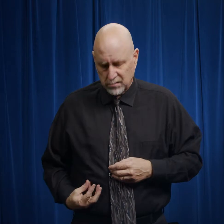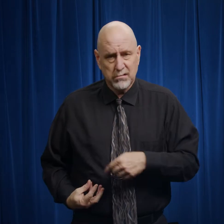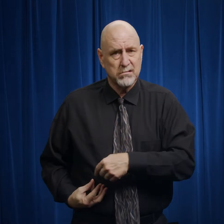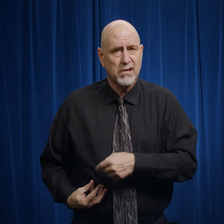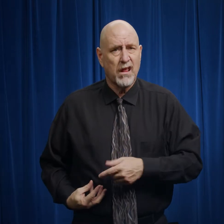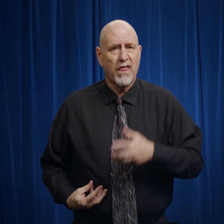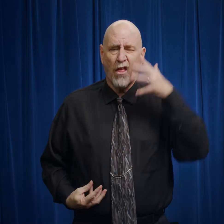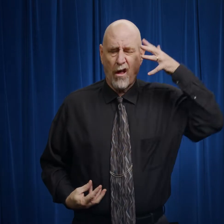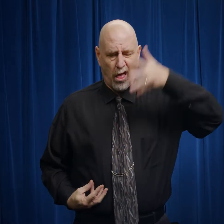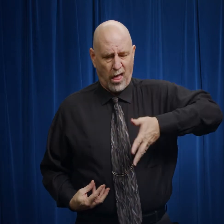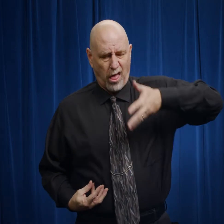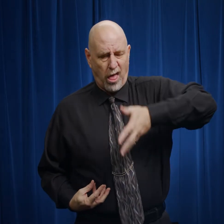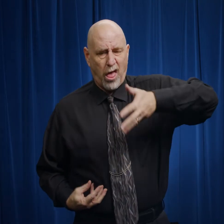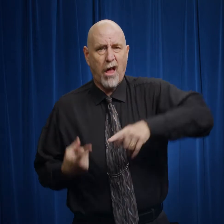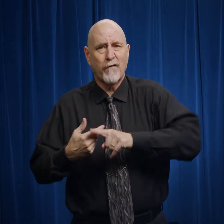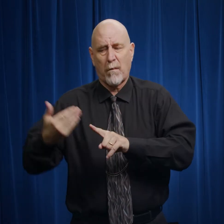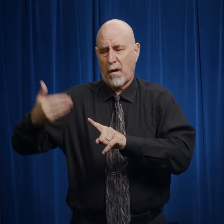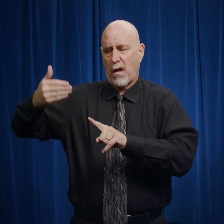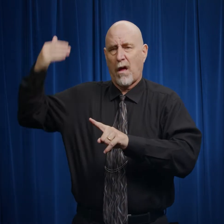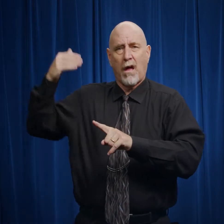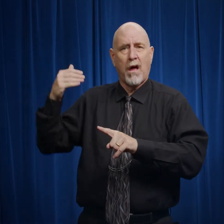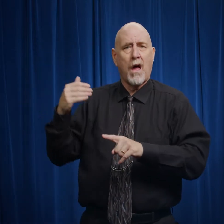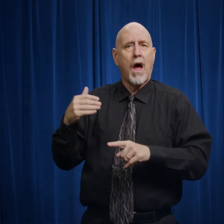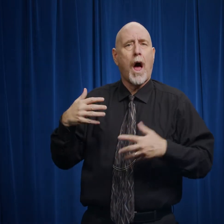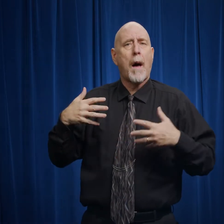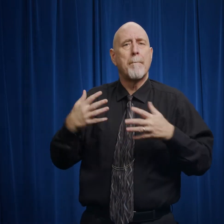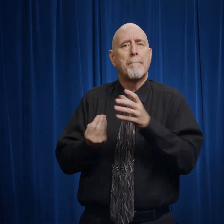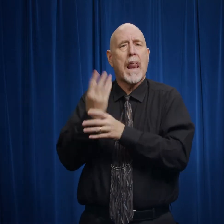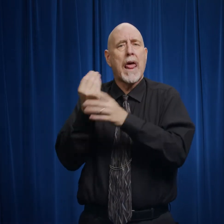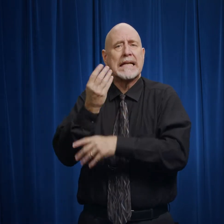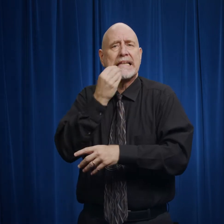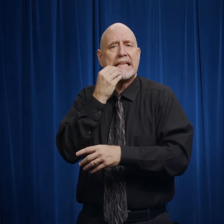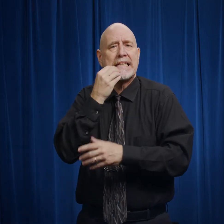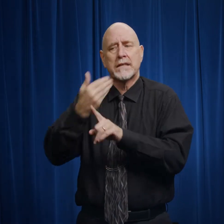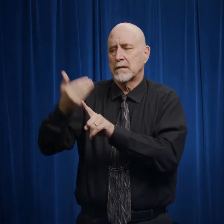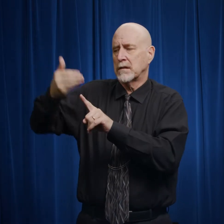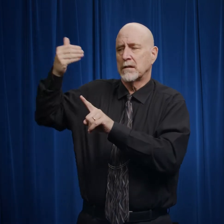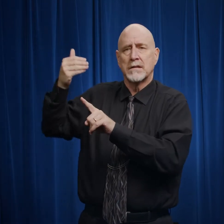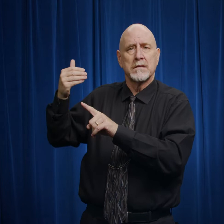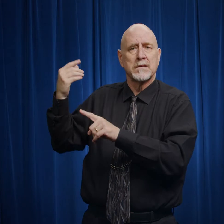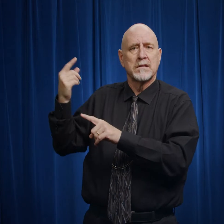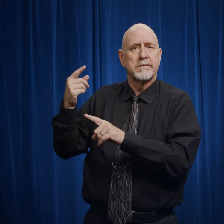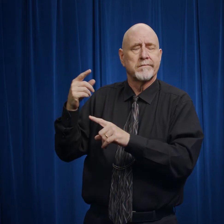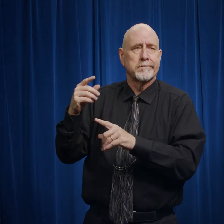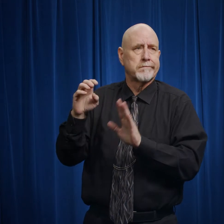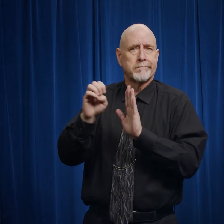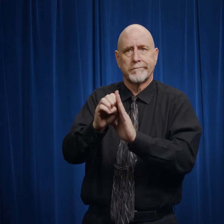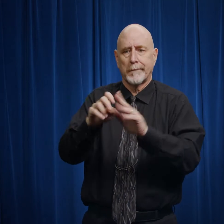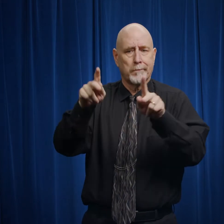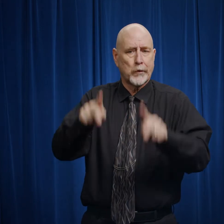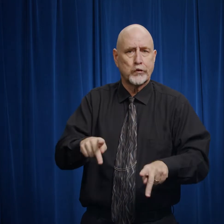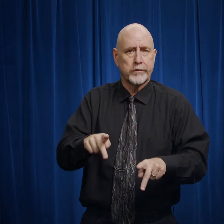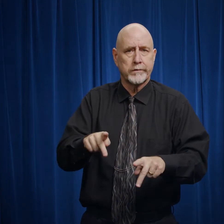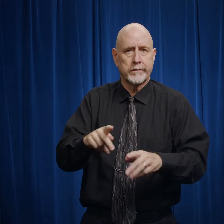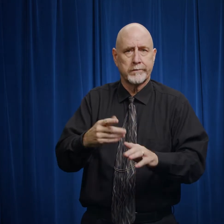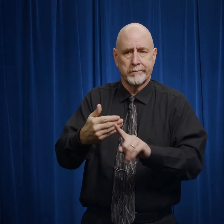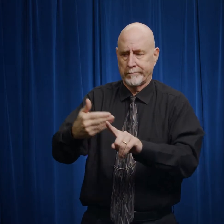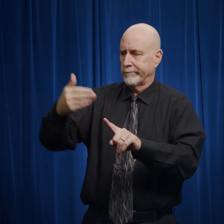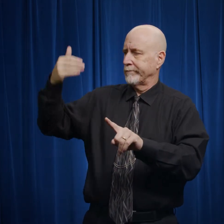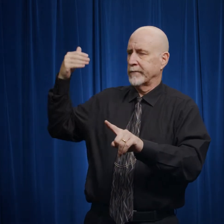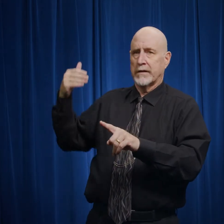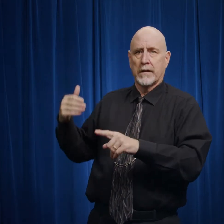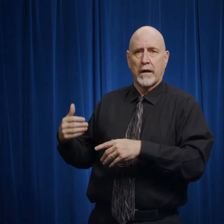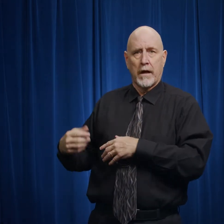left over, one biologist said, from a plant-eating ancestor. Supposedly, in our precursors, it was